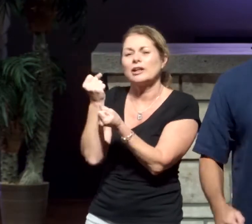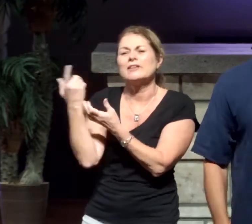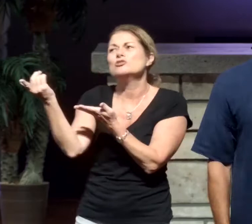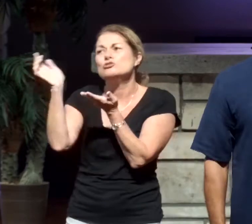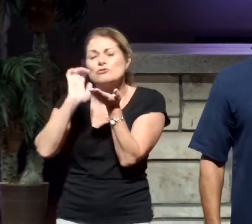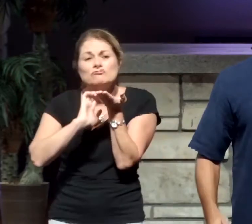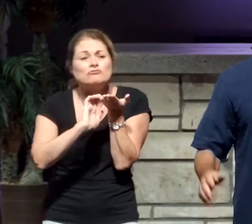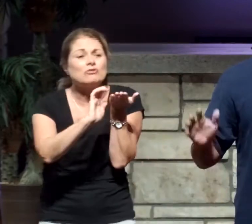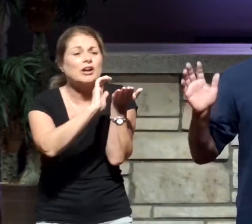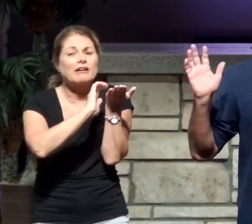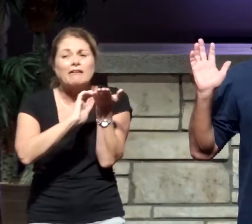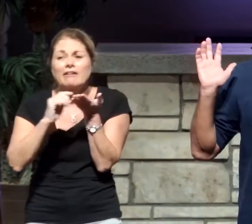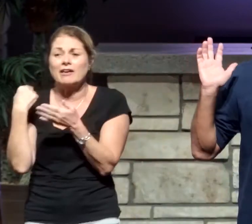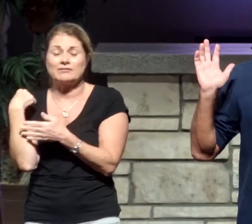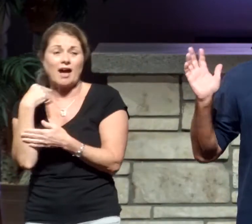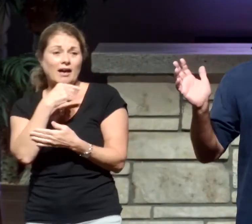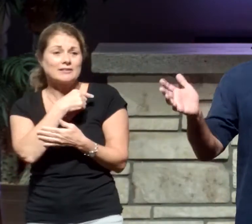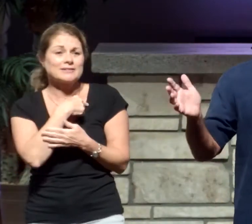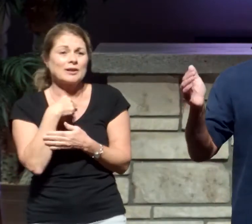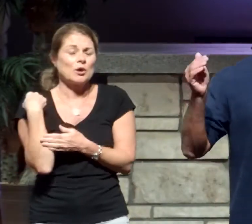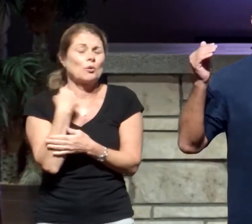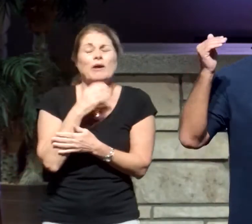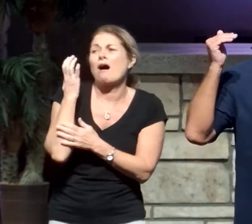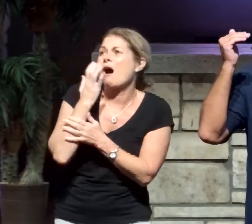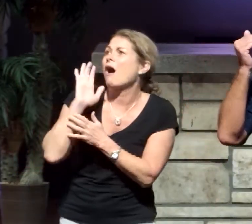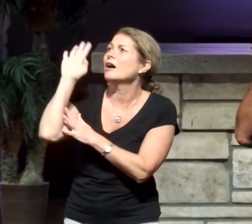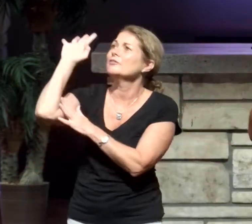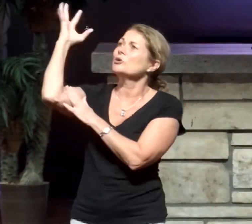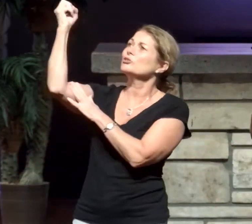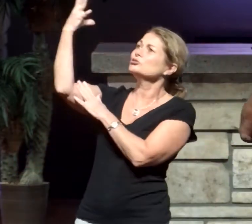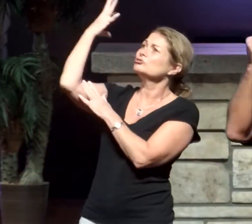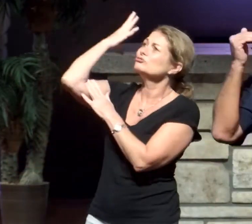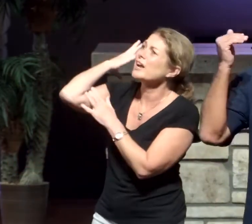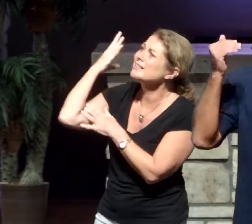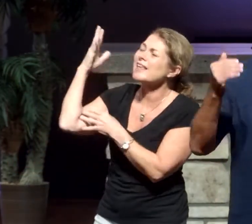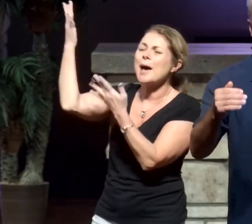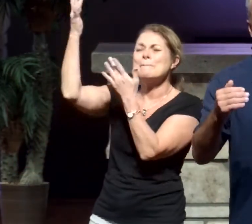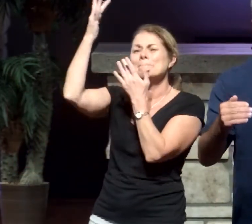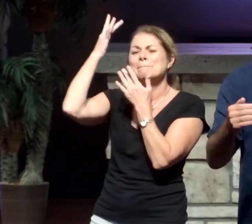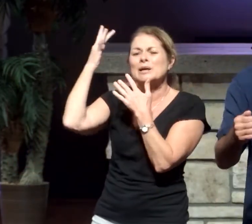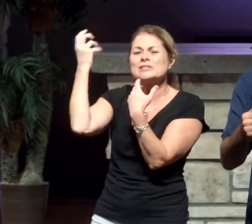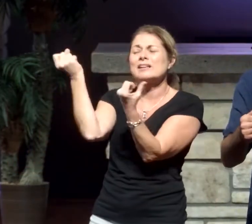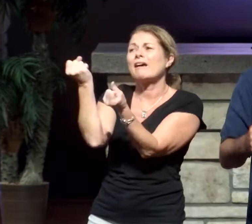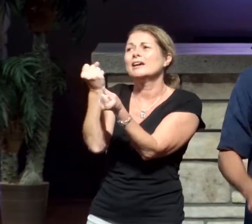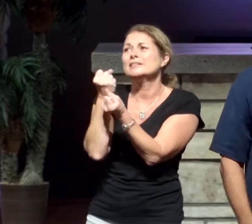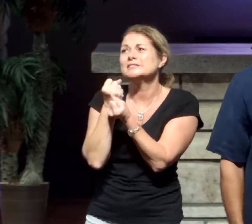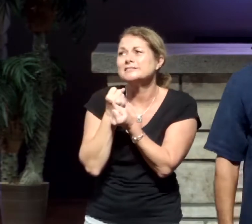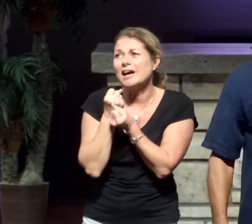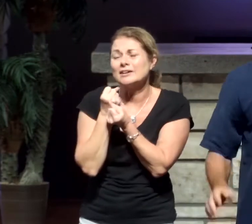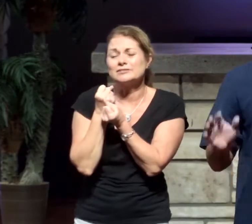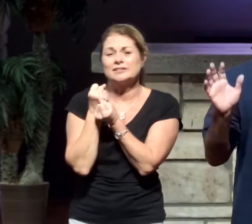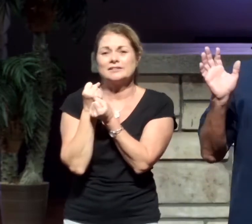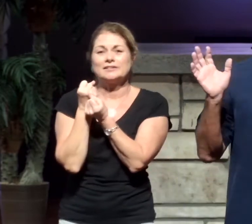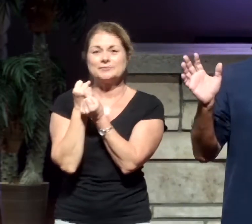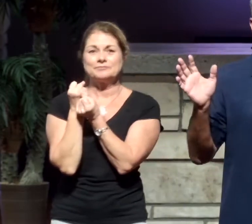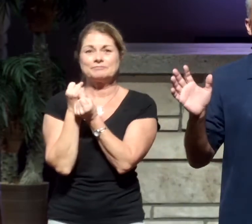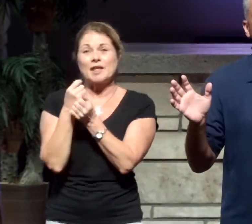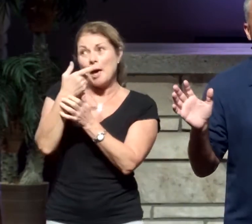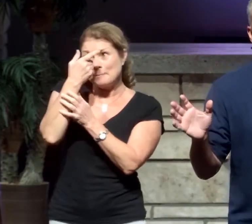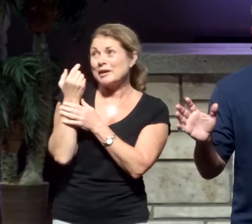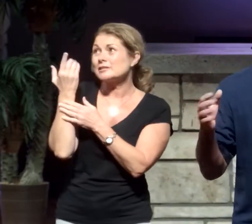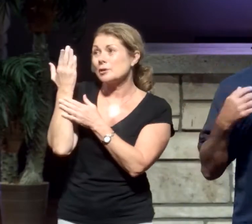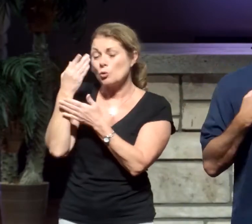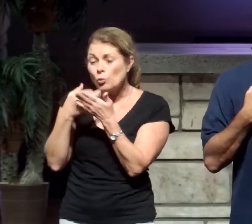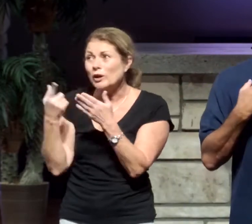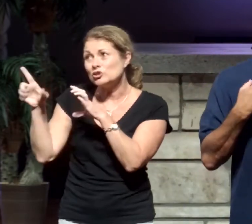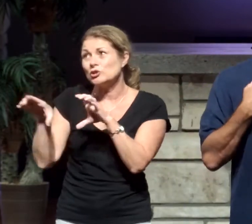us. Lord, we stand in awe of your grace, that undeserved mercy, that undeserved love that you shower down upon us. And because of what you have given and